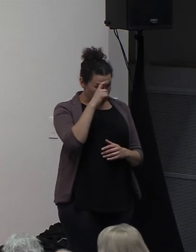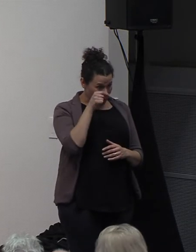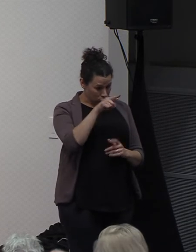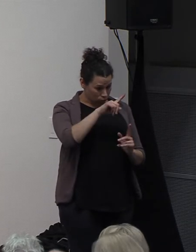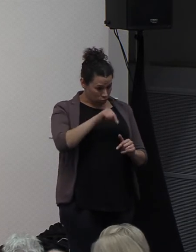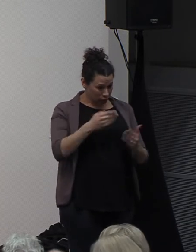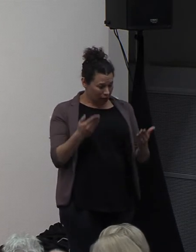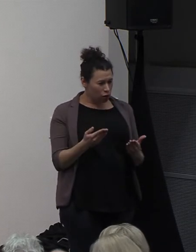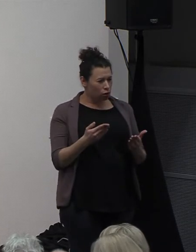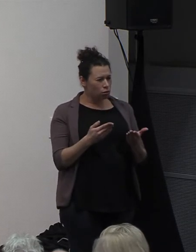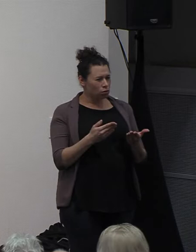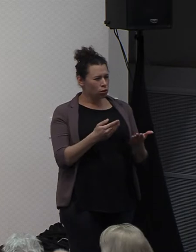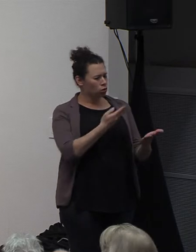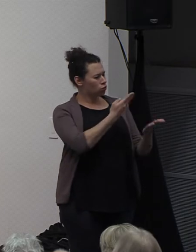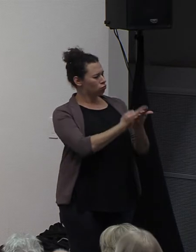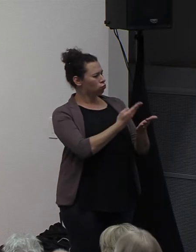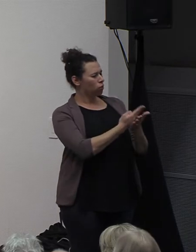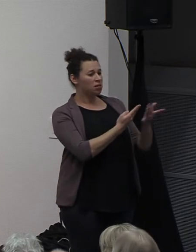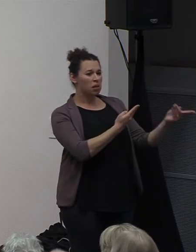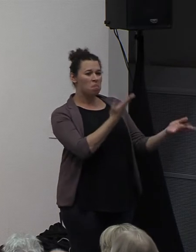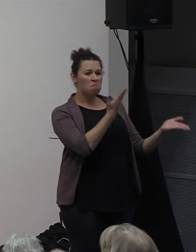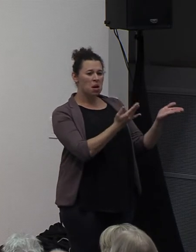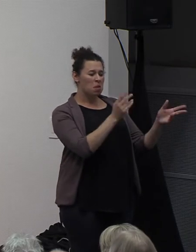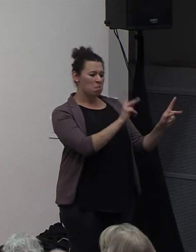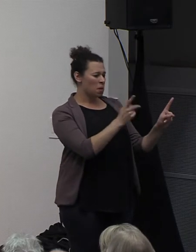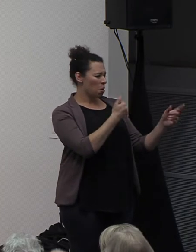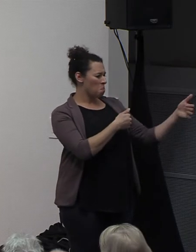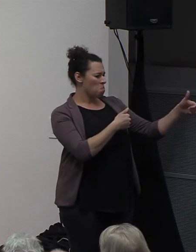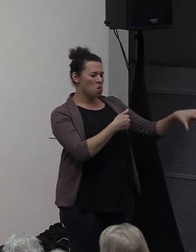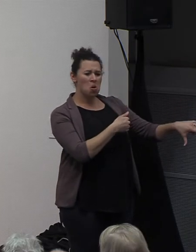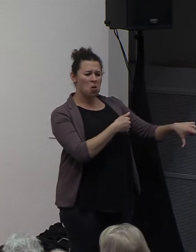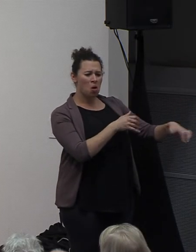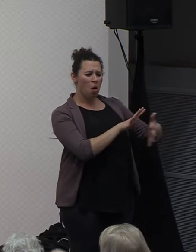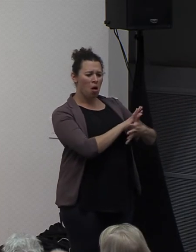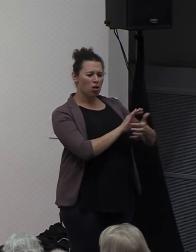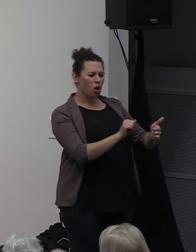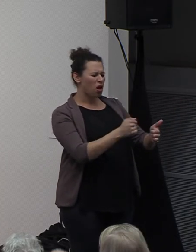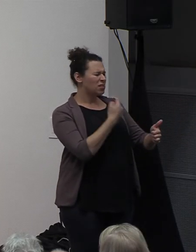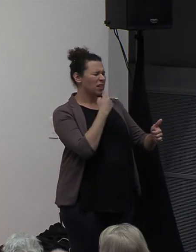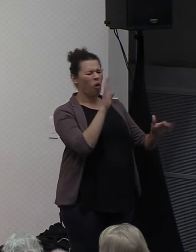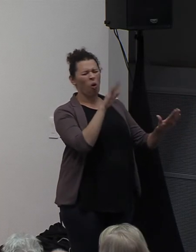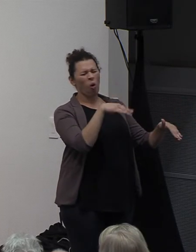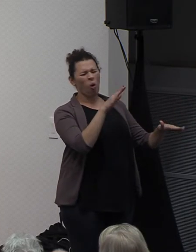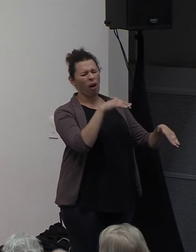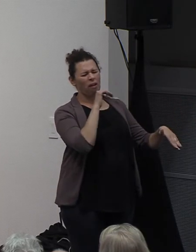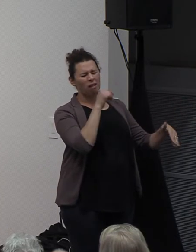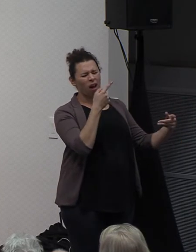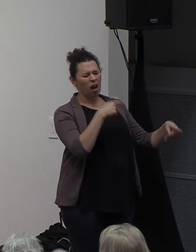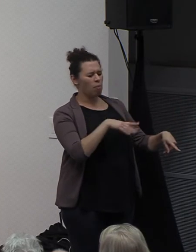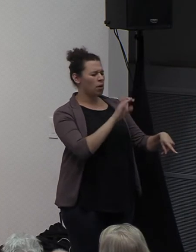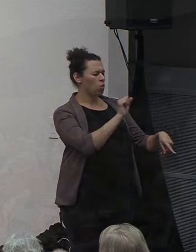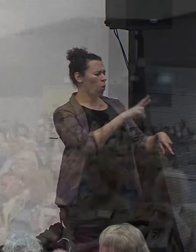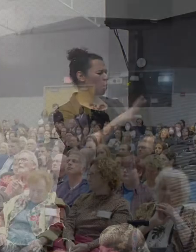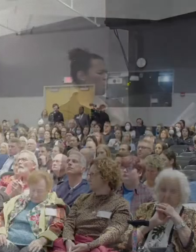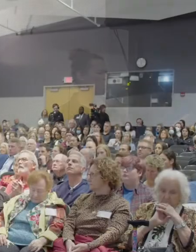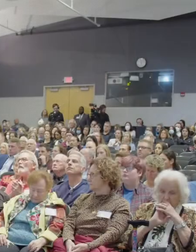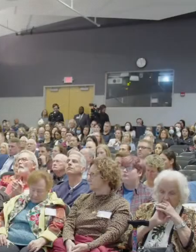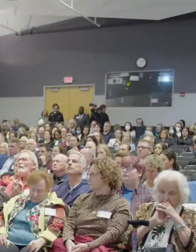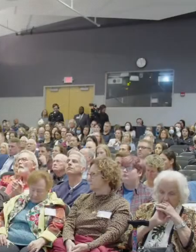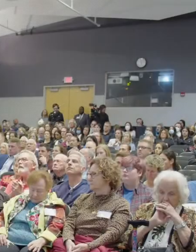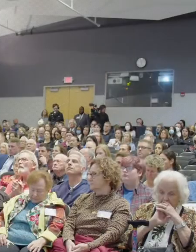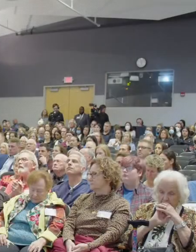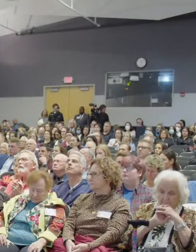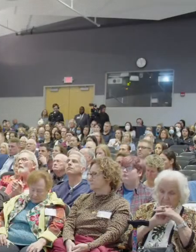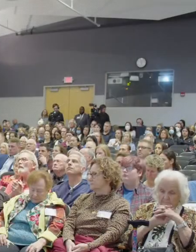as a rebuke to those who might deny, trivialize, or distort the atrocities committed by Nazi Germany and